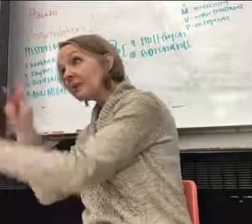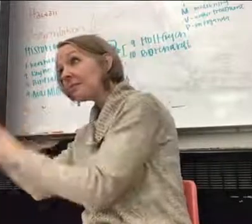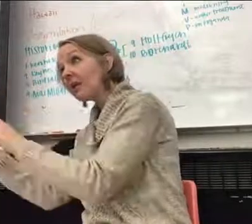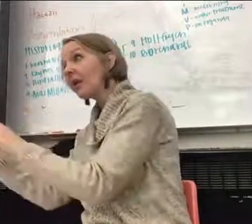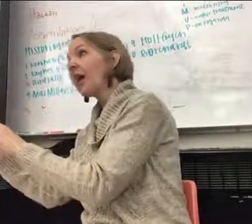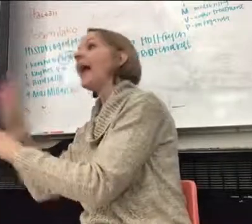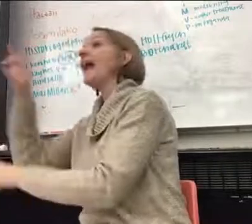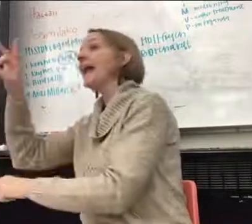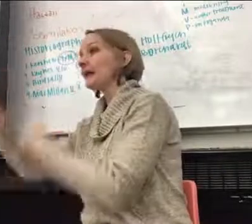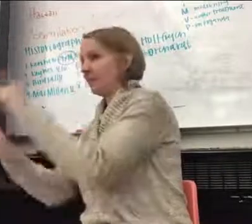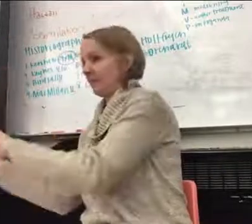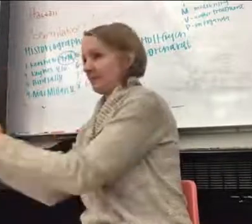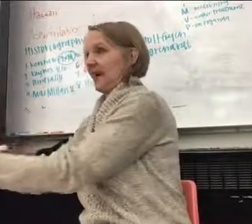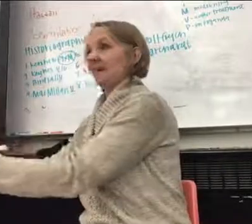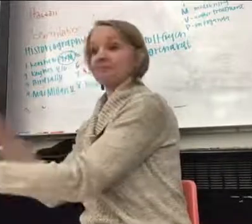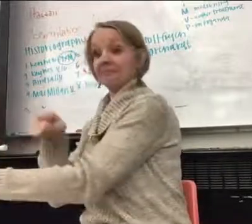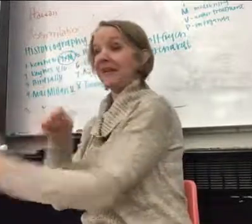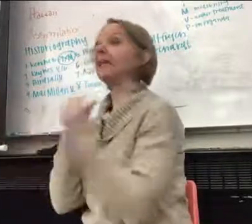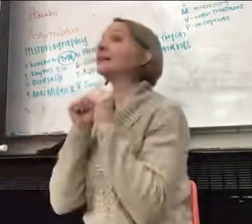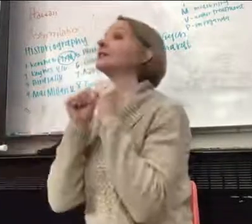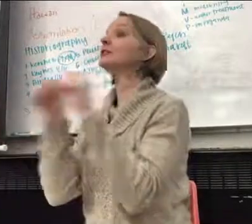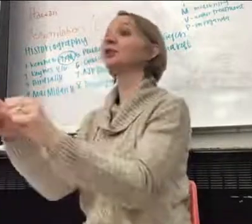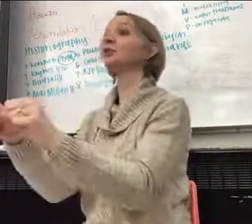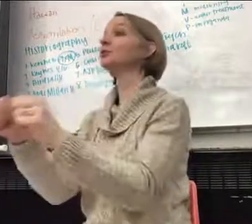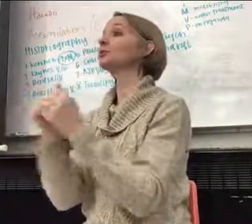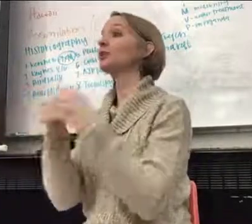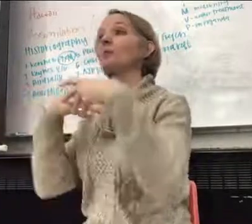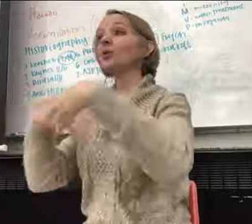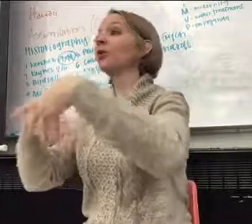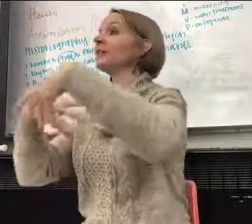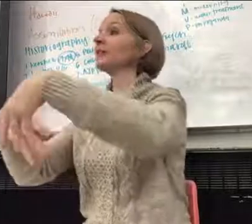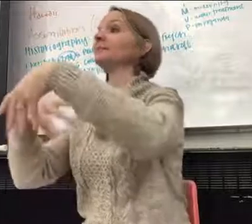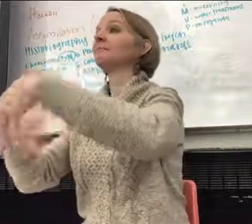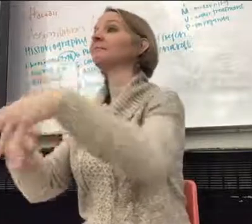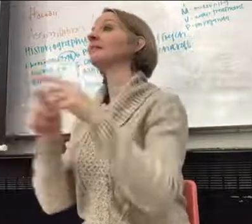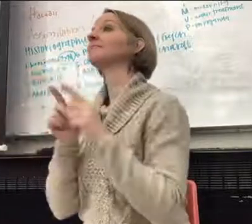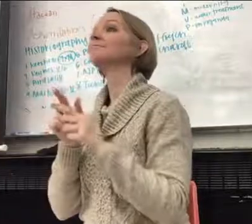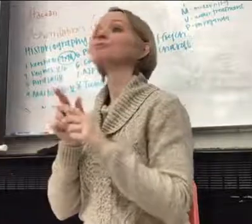he continues on in this parade. He rounds a corner,